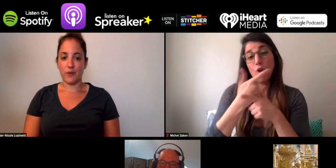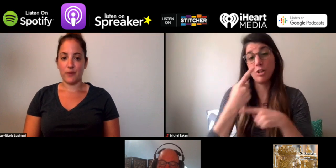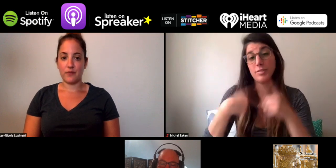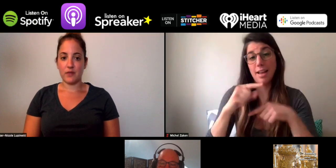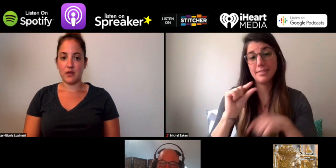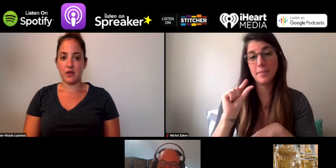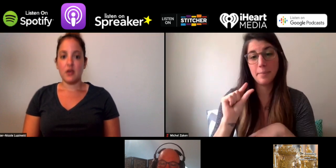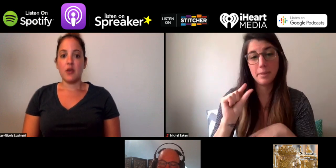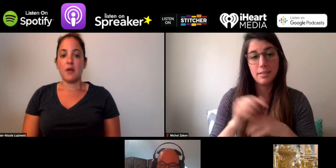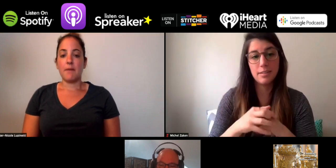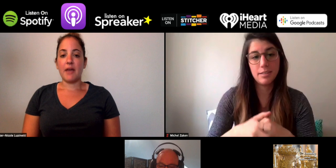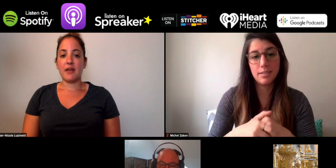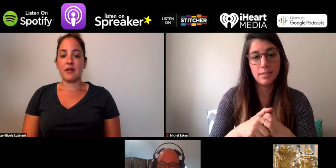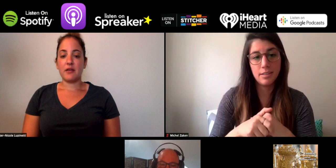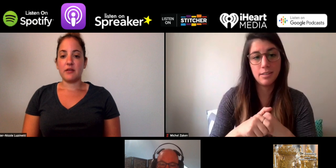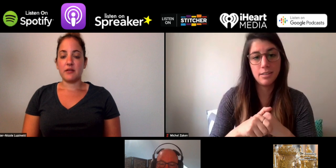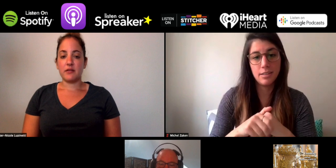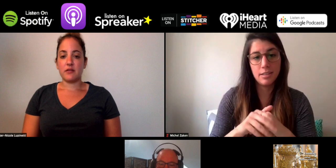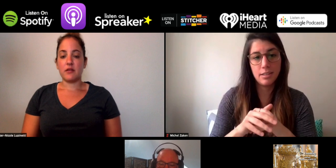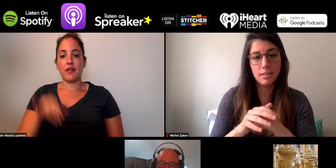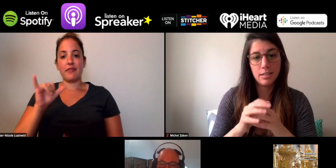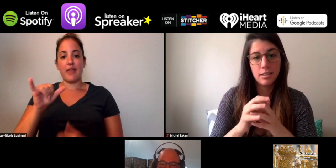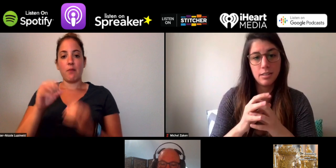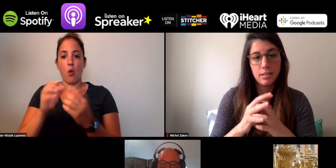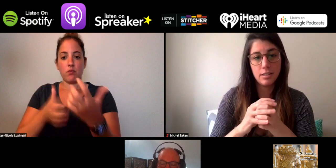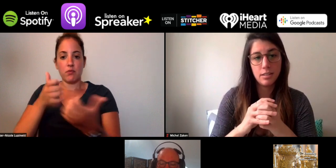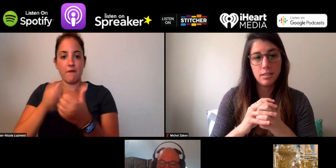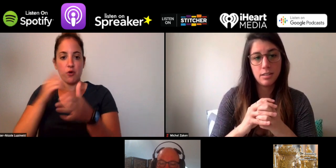It's so more suited to, it's more suited to a person who doesn't hear.